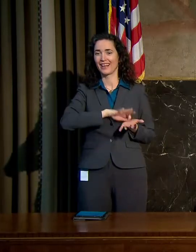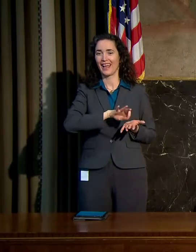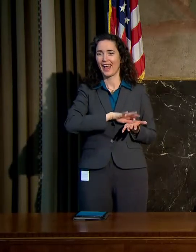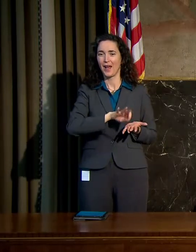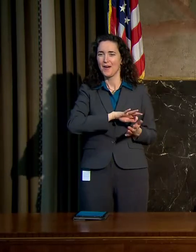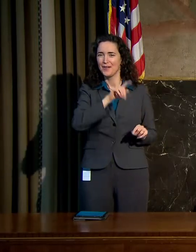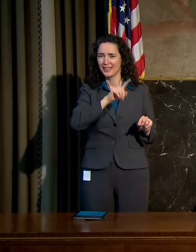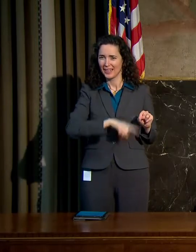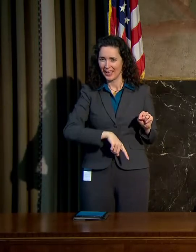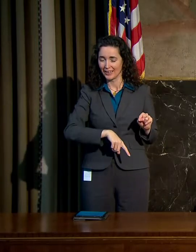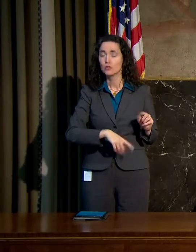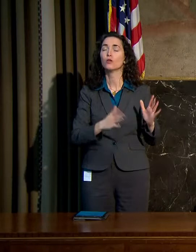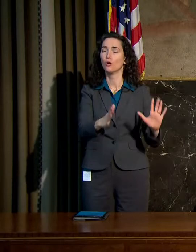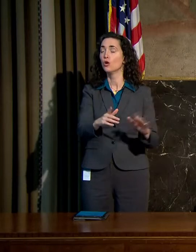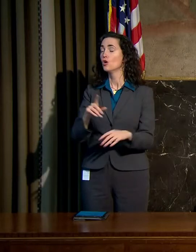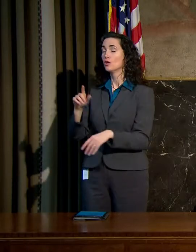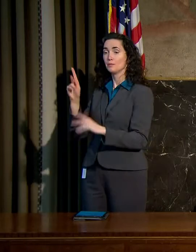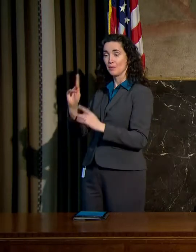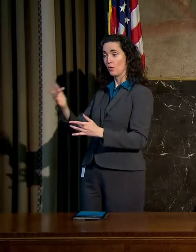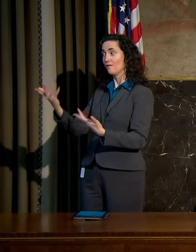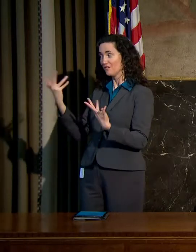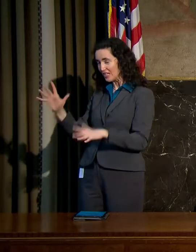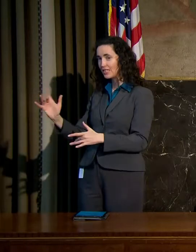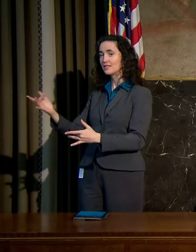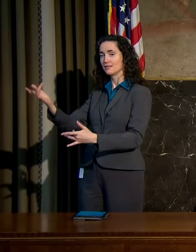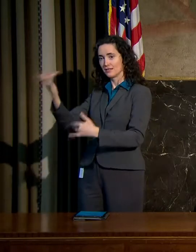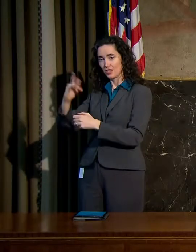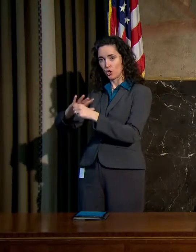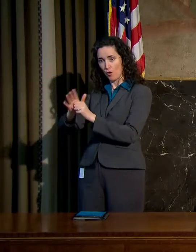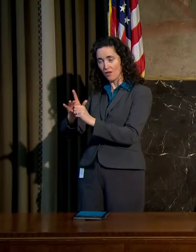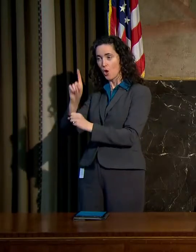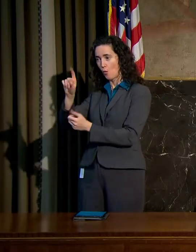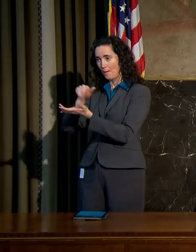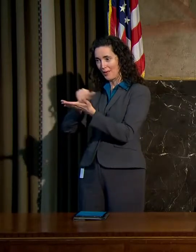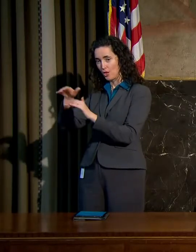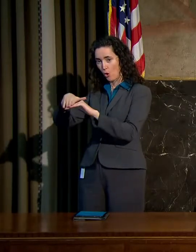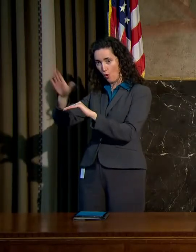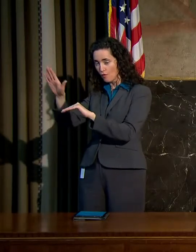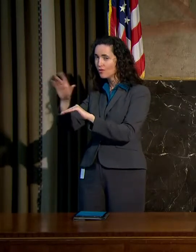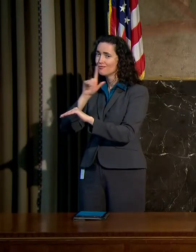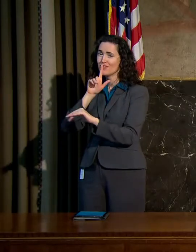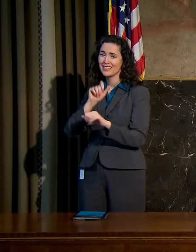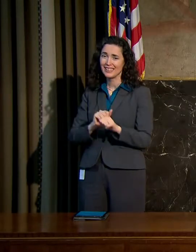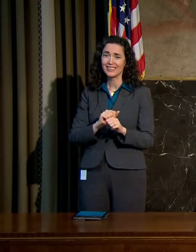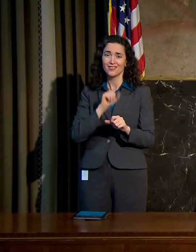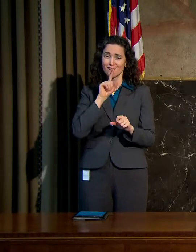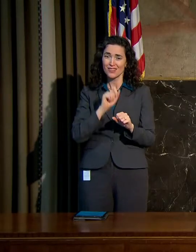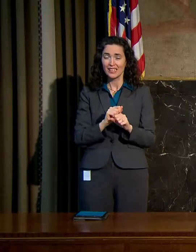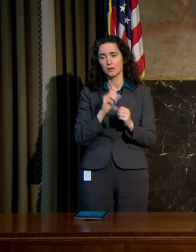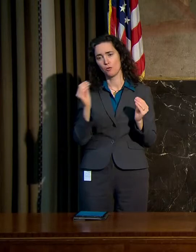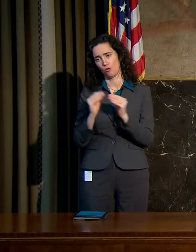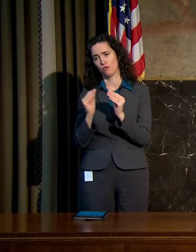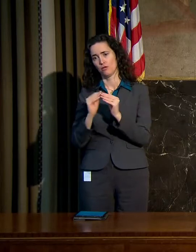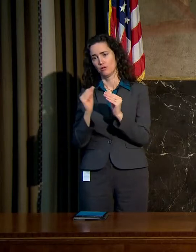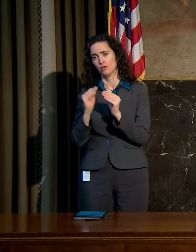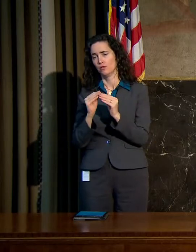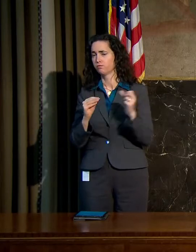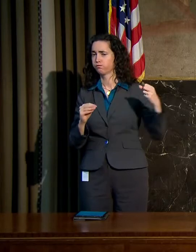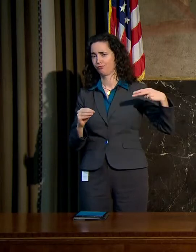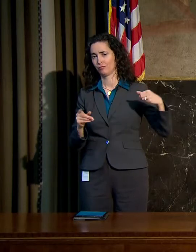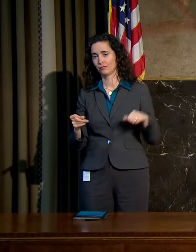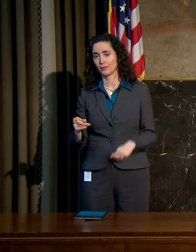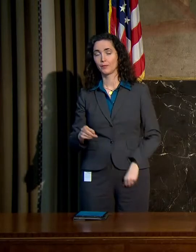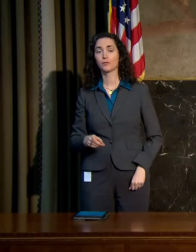excess of the 1 million that we've confirmed have actually had a COVID since the start of the pandemic. Currently, we're reporting